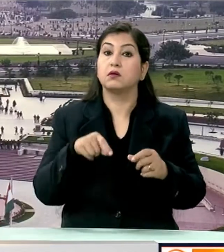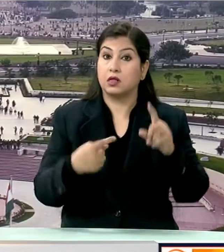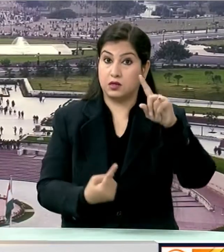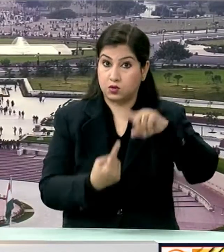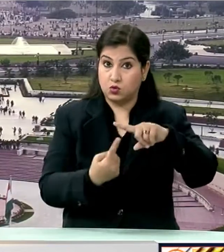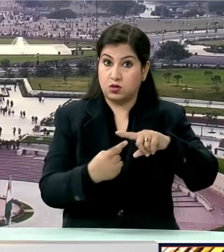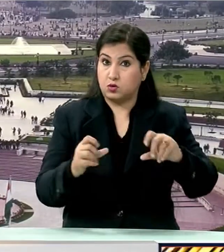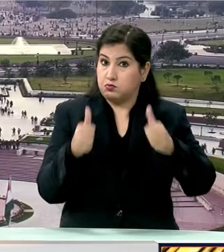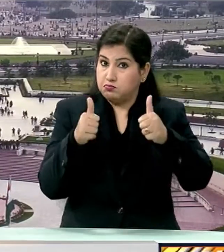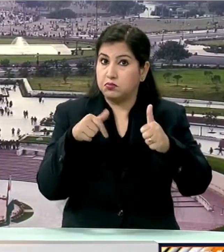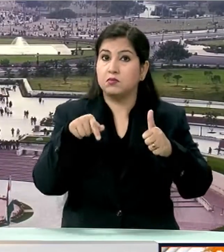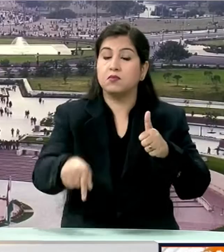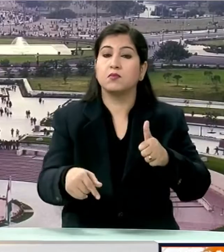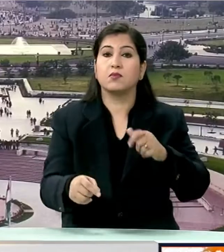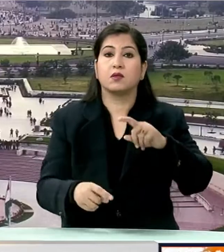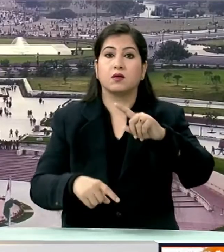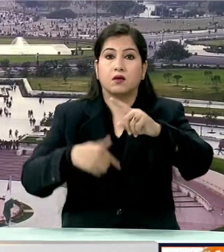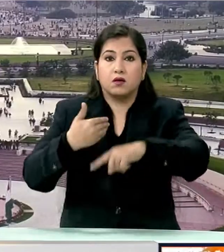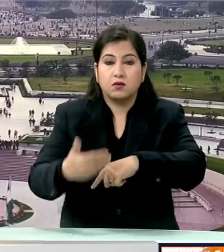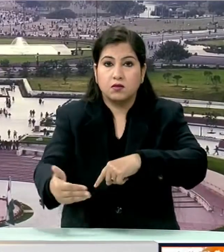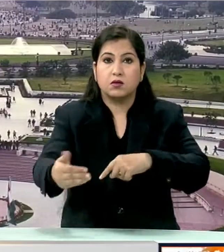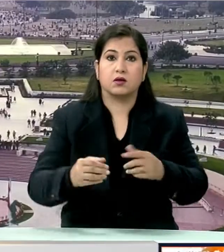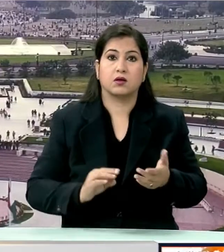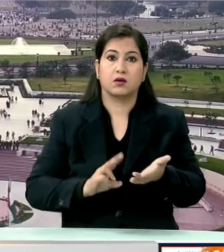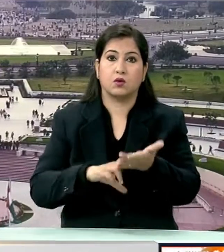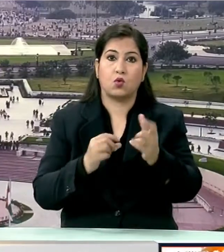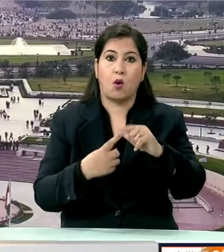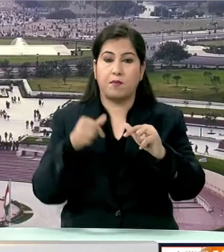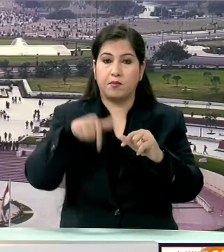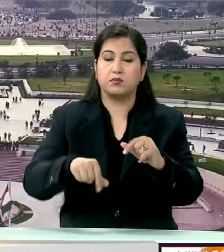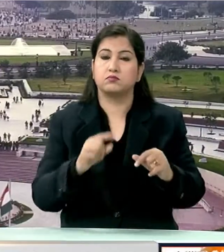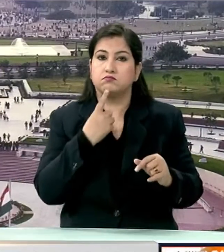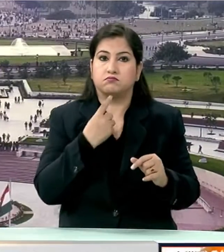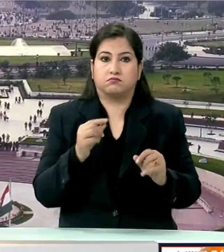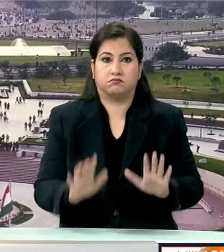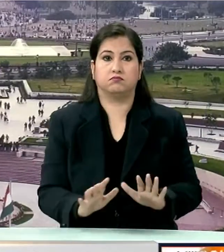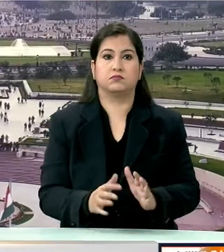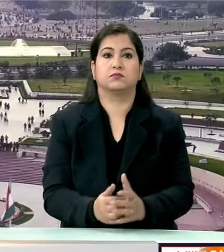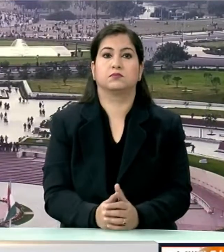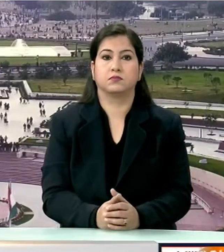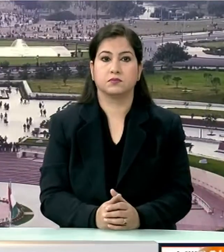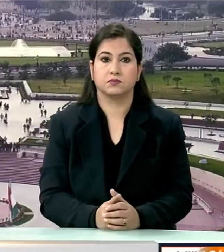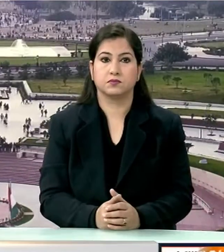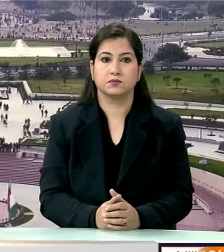Tuesday requires a tremendous ground game, top-notch fundraising, and serious momentum.